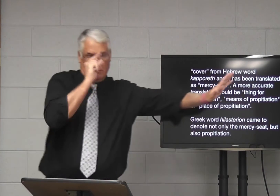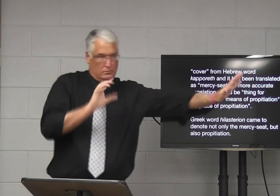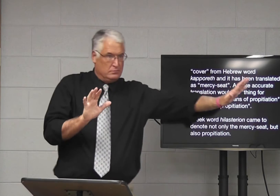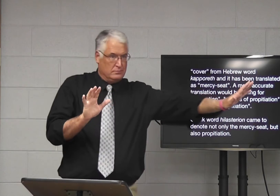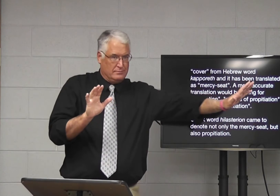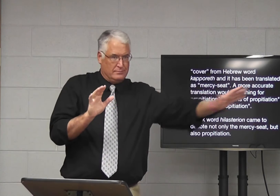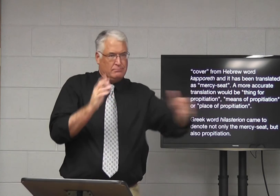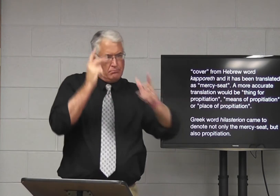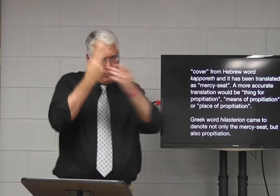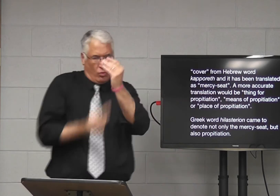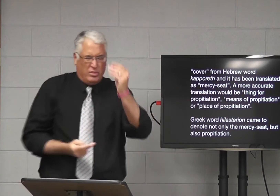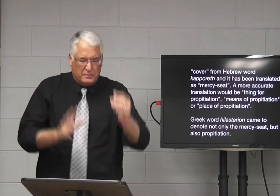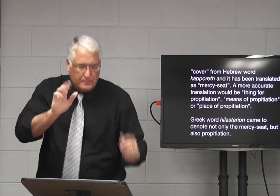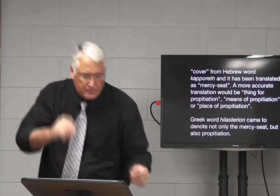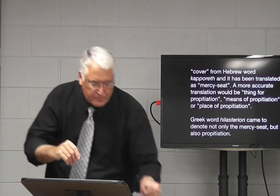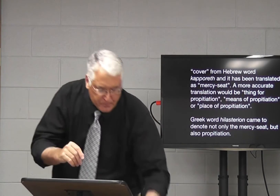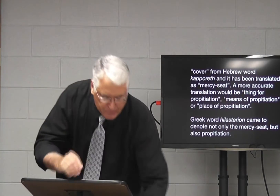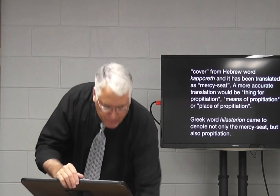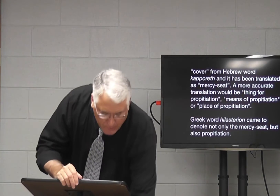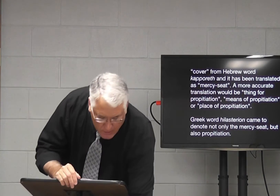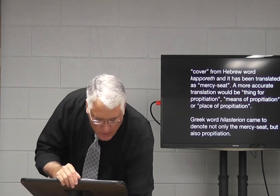the Hebrew and the Greek.